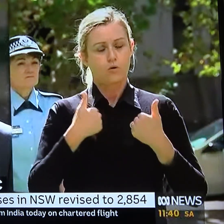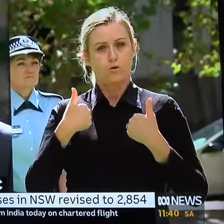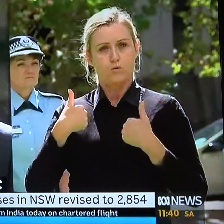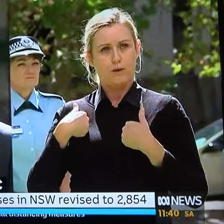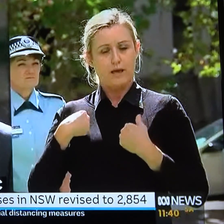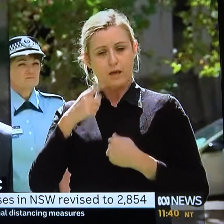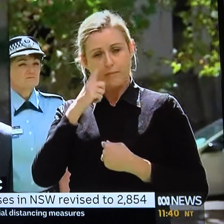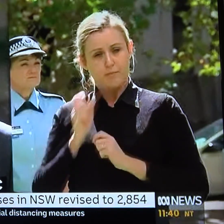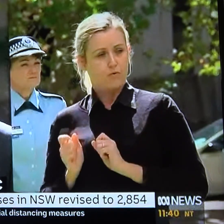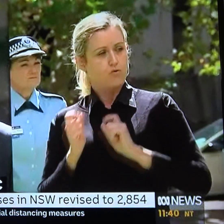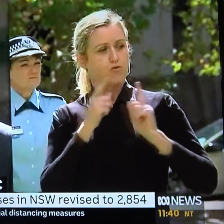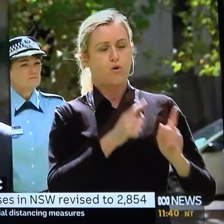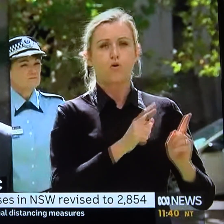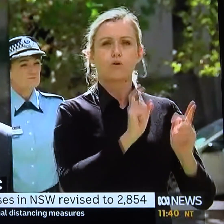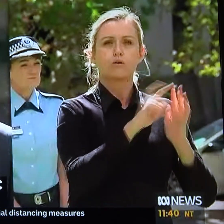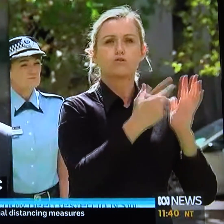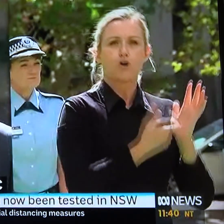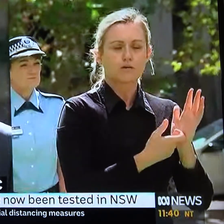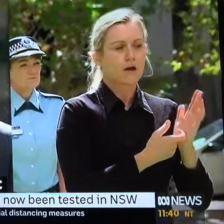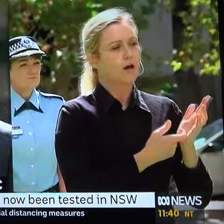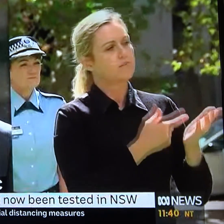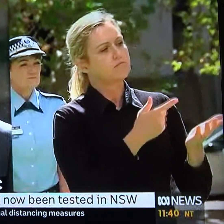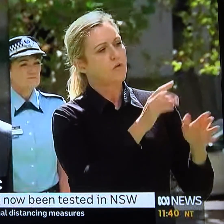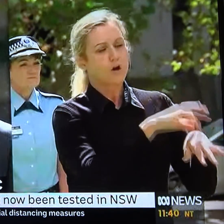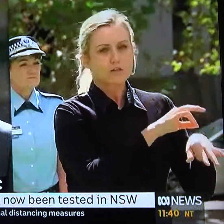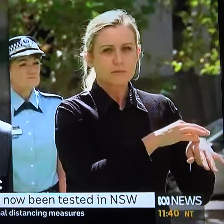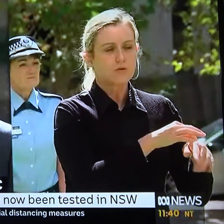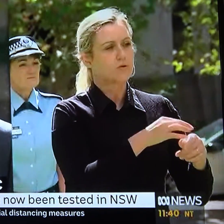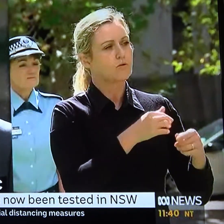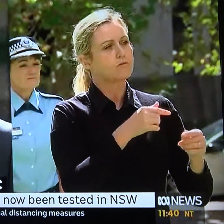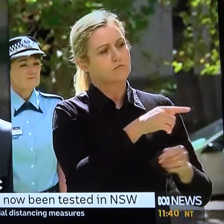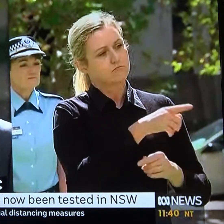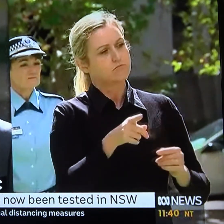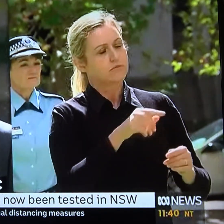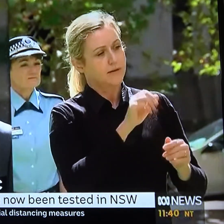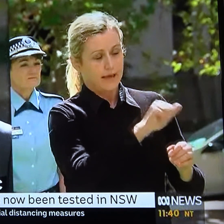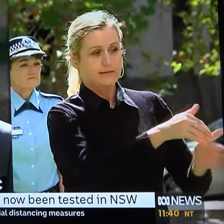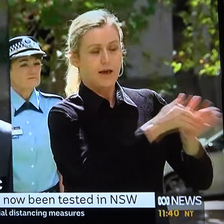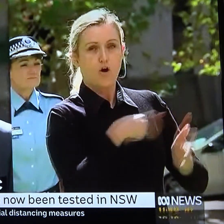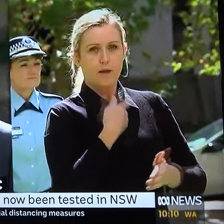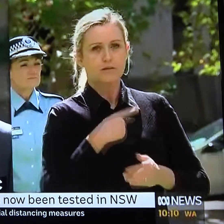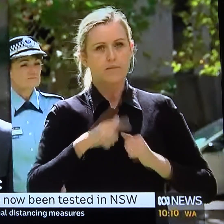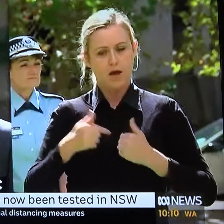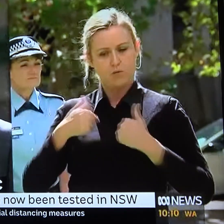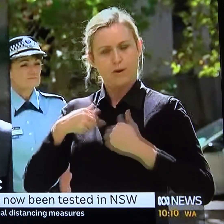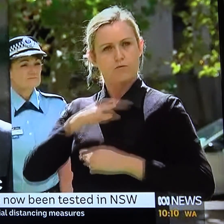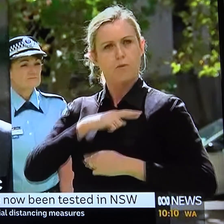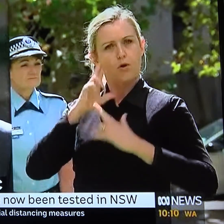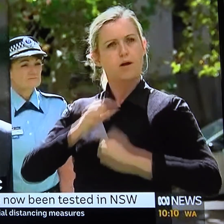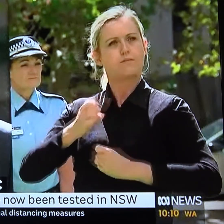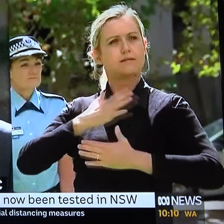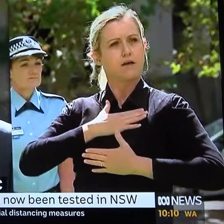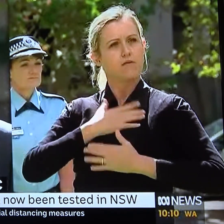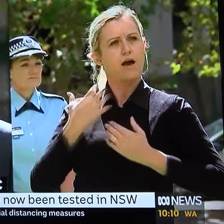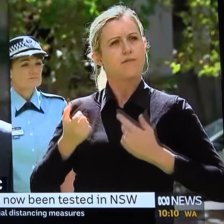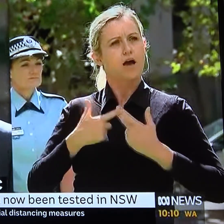issues, look after yourself. Make sure you are still having those issues looked after. Our hospitals are open, and again on Tuesday,